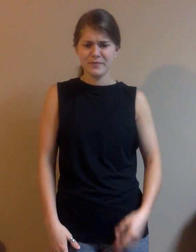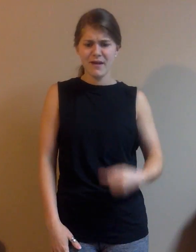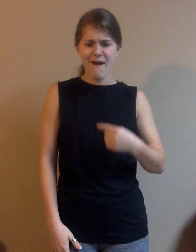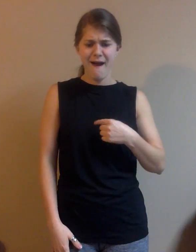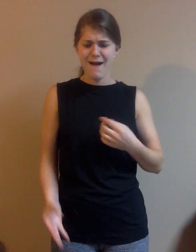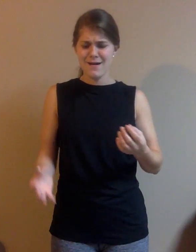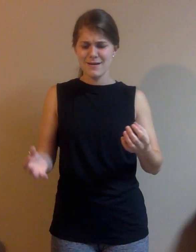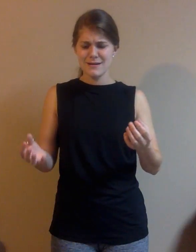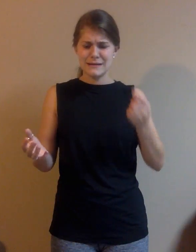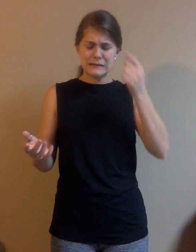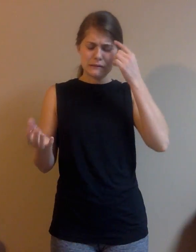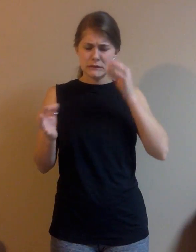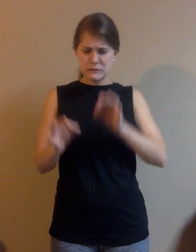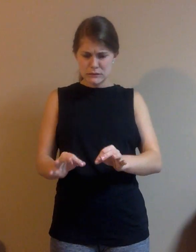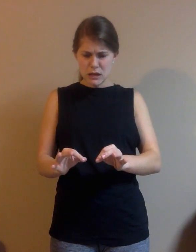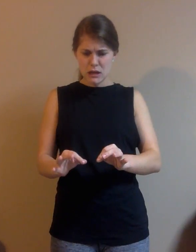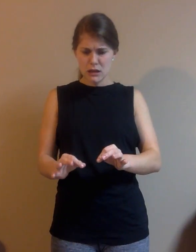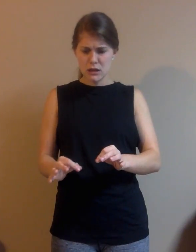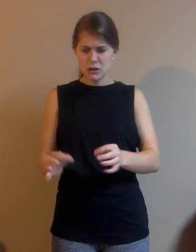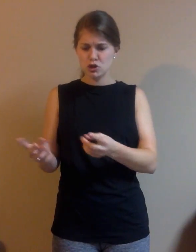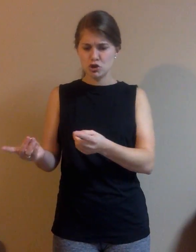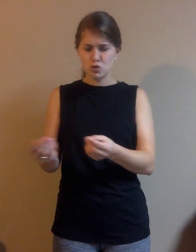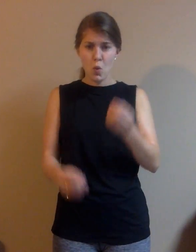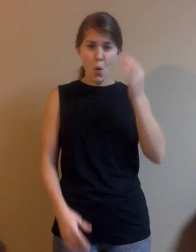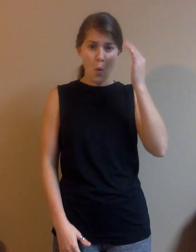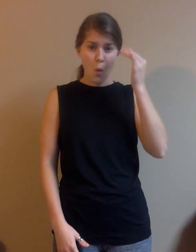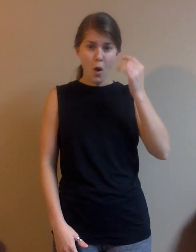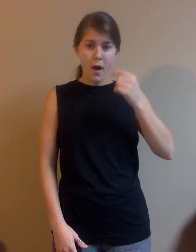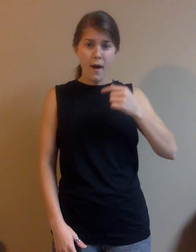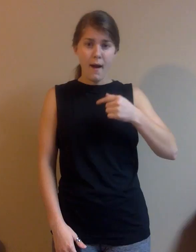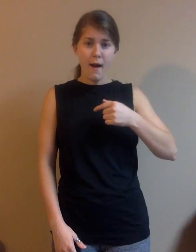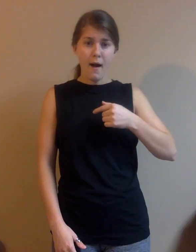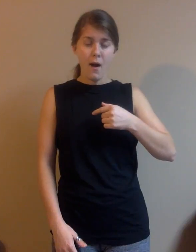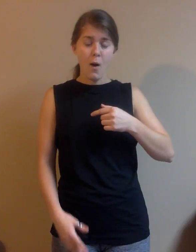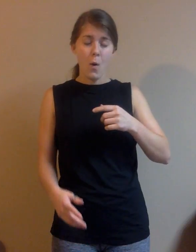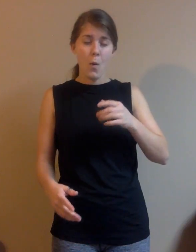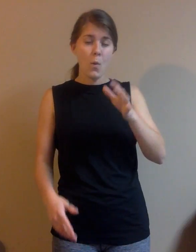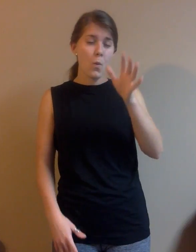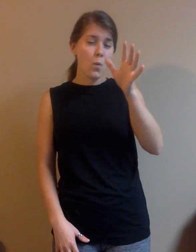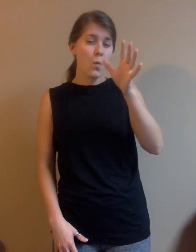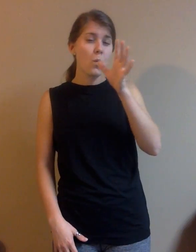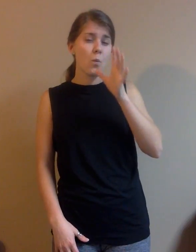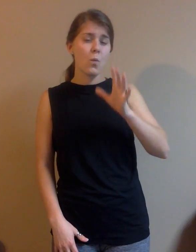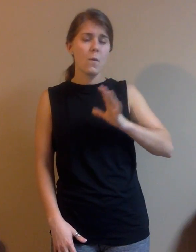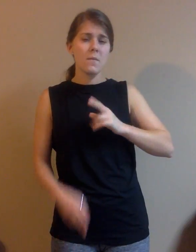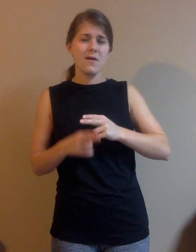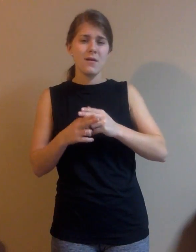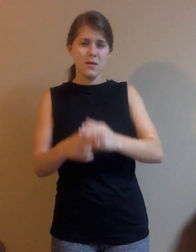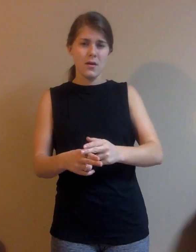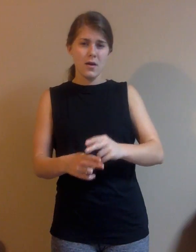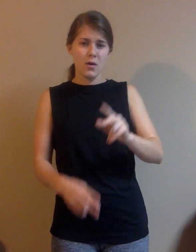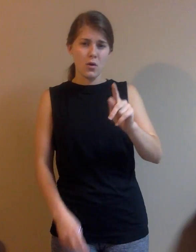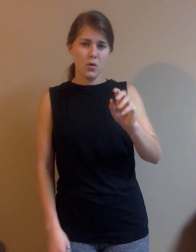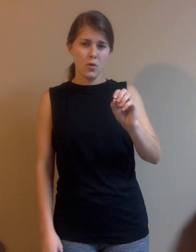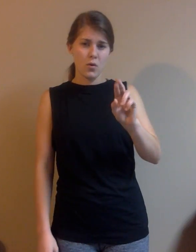most people have never heard of. She's called Gillian Lynn. Have you heard of her? Some have. She's a choreographer, and everybody knows her work. She did Cats.